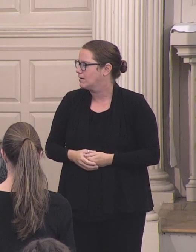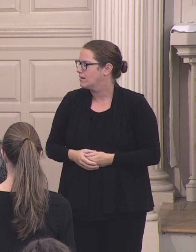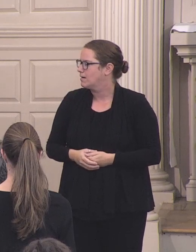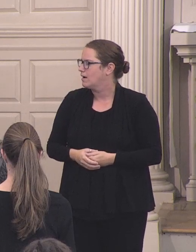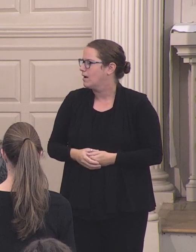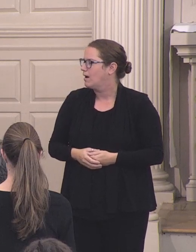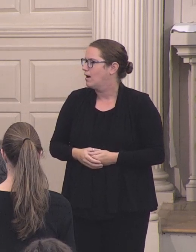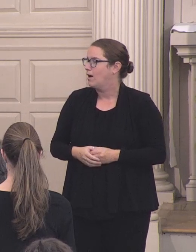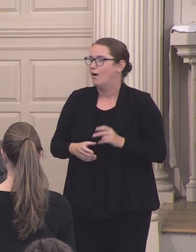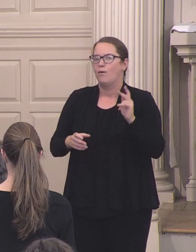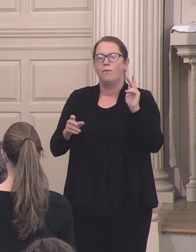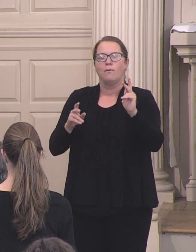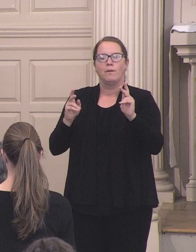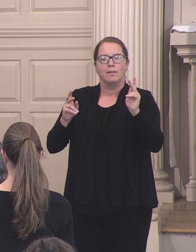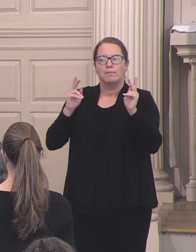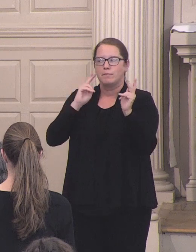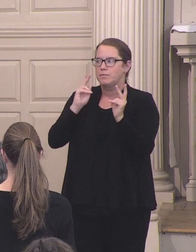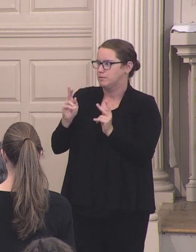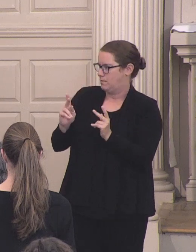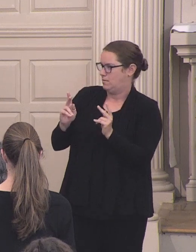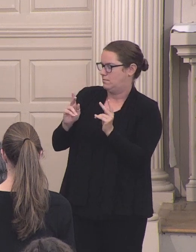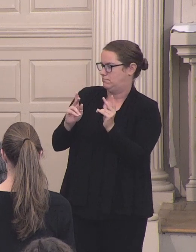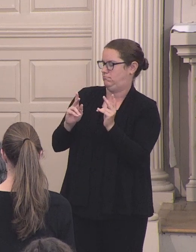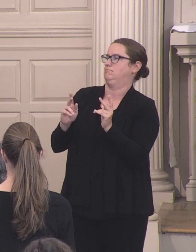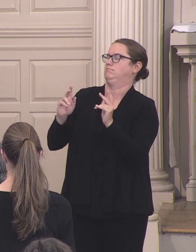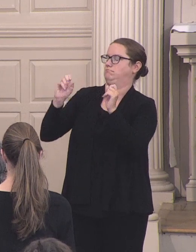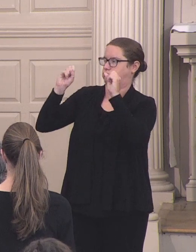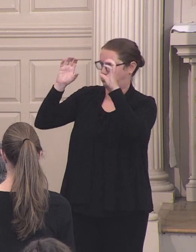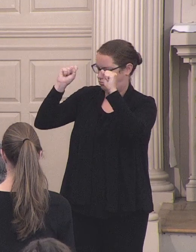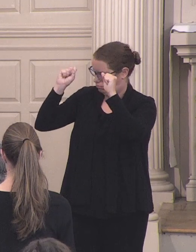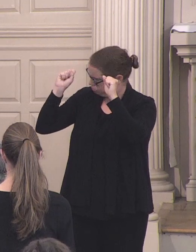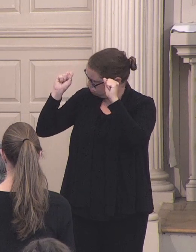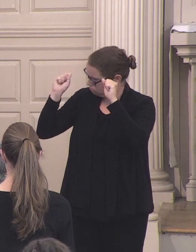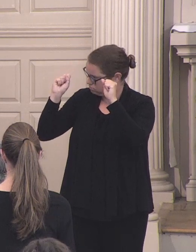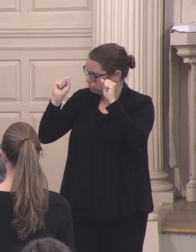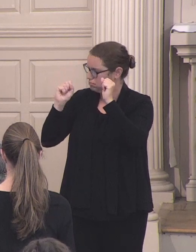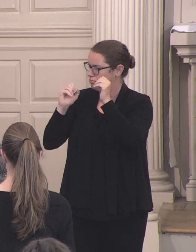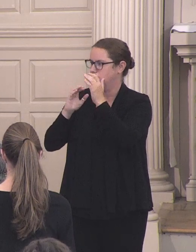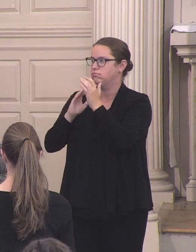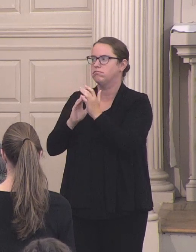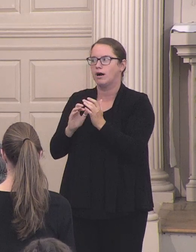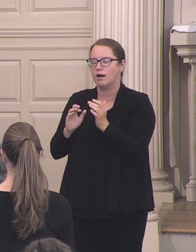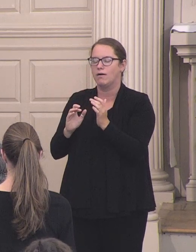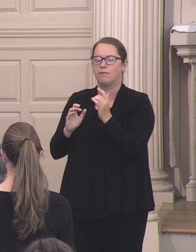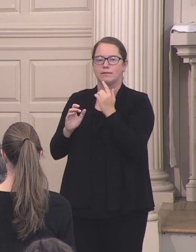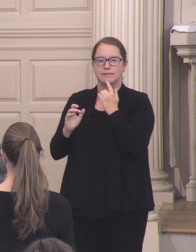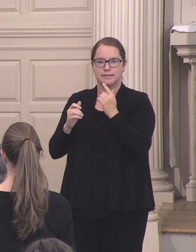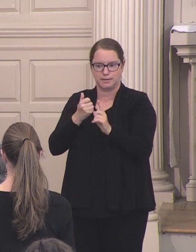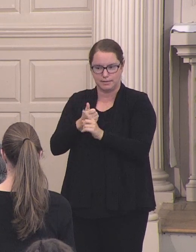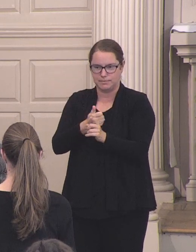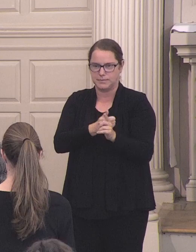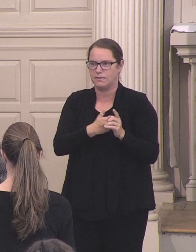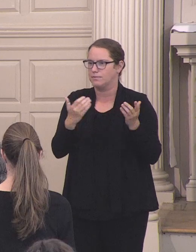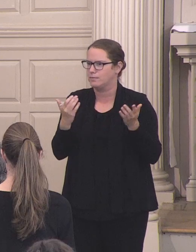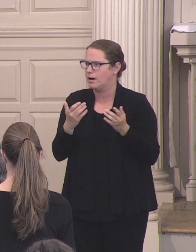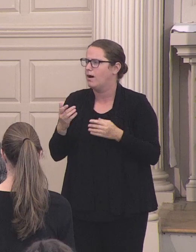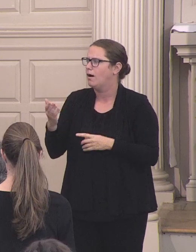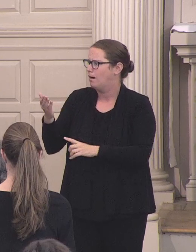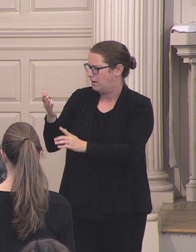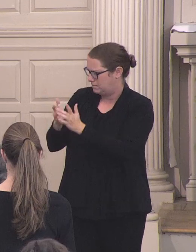When the people saw the sign he had done, they said, "This is truly the